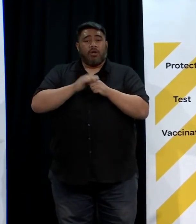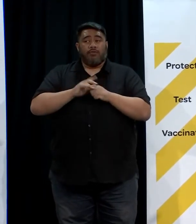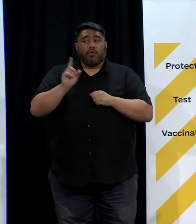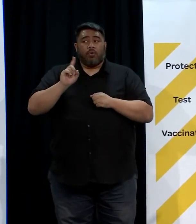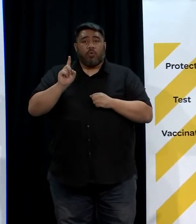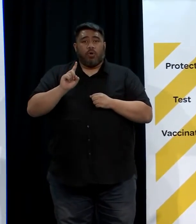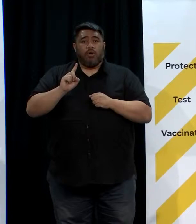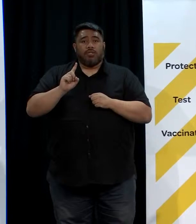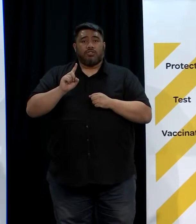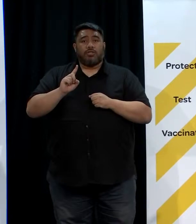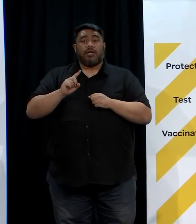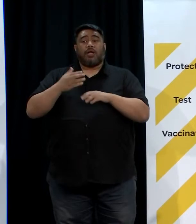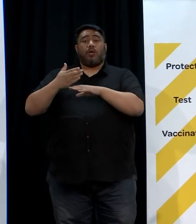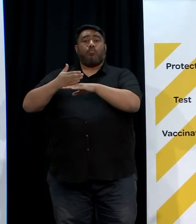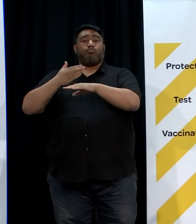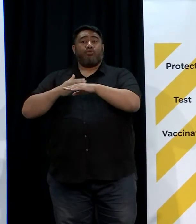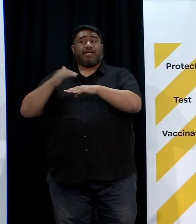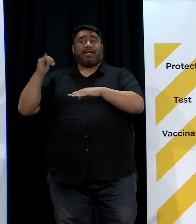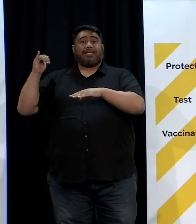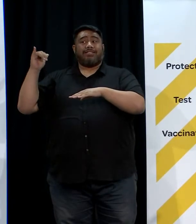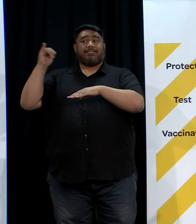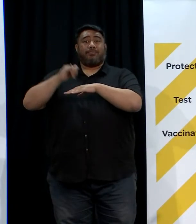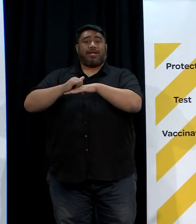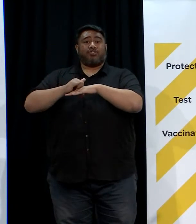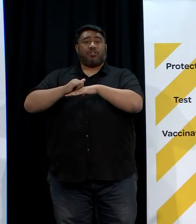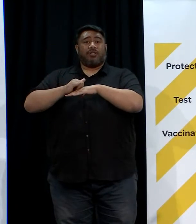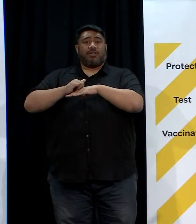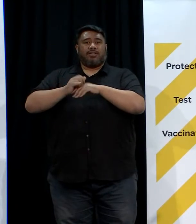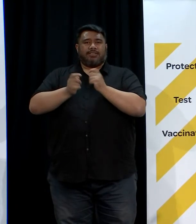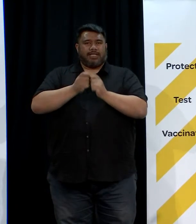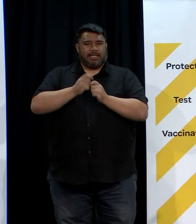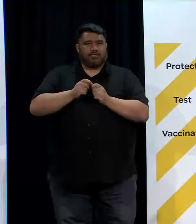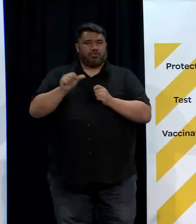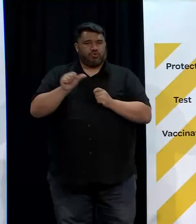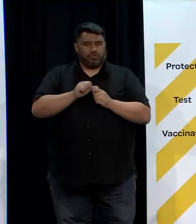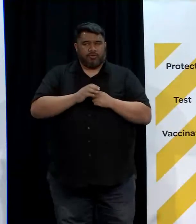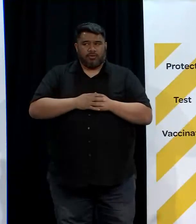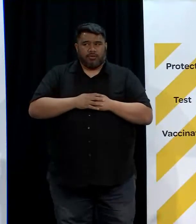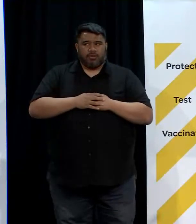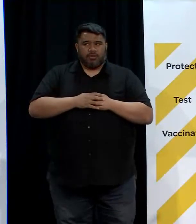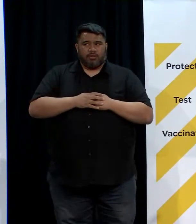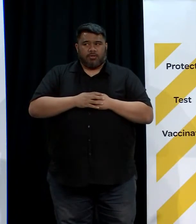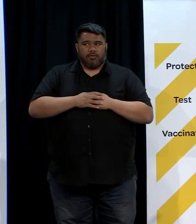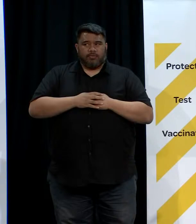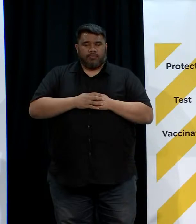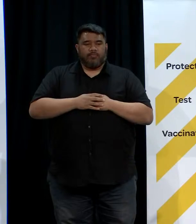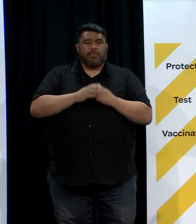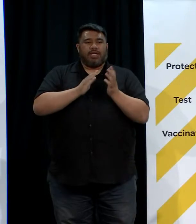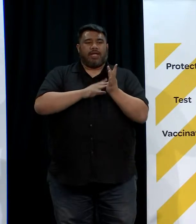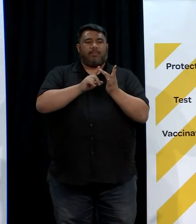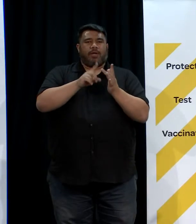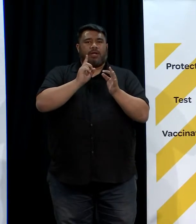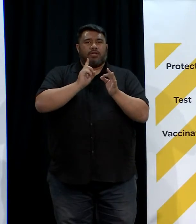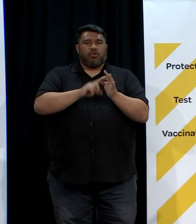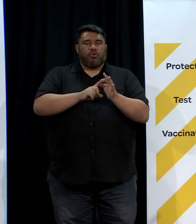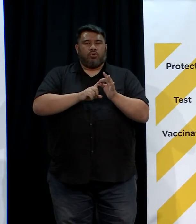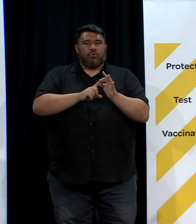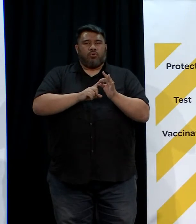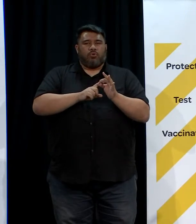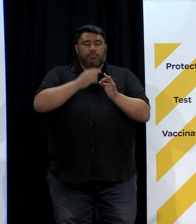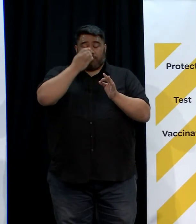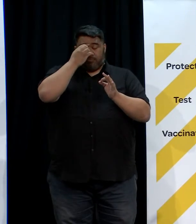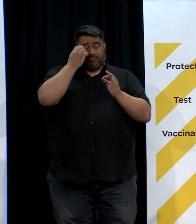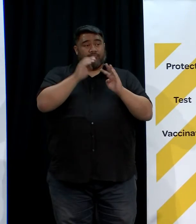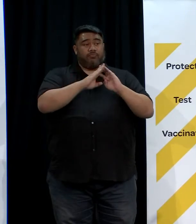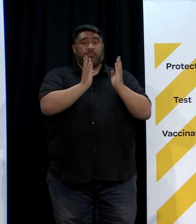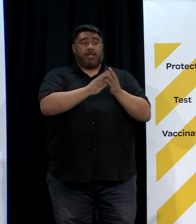pre-departure tests necessary for all Australian states. There was advice that was given from MIQ/MB and it included